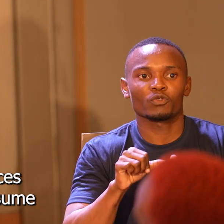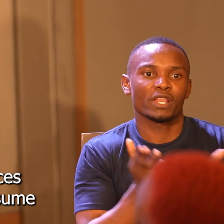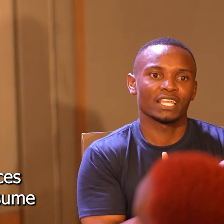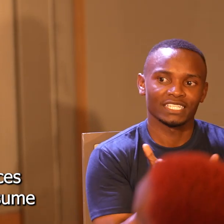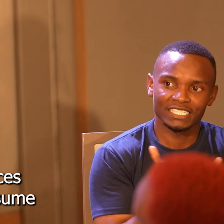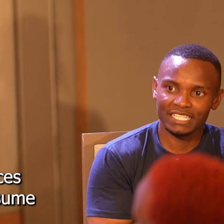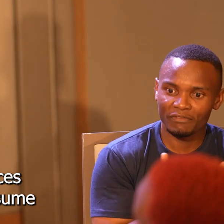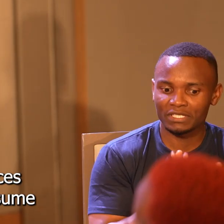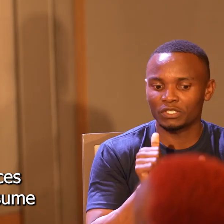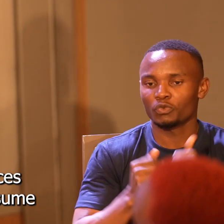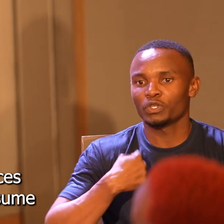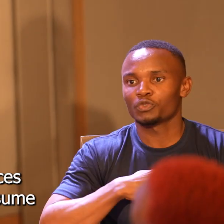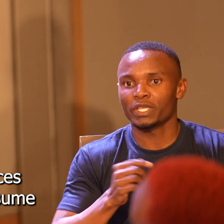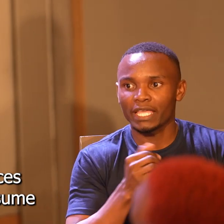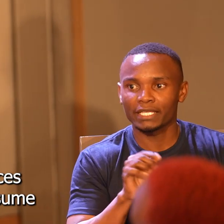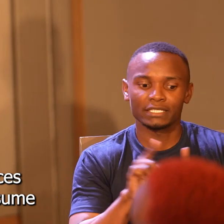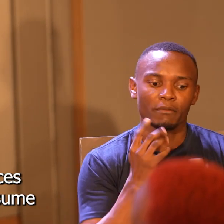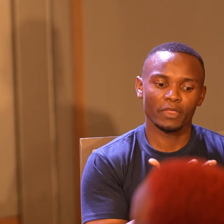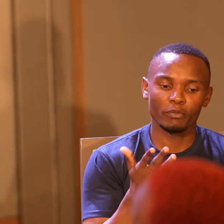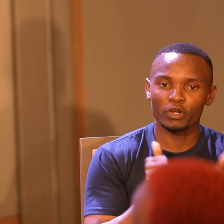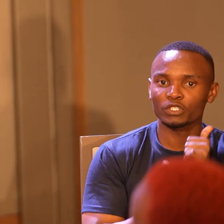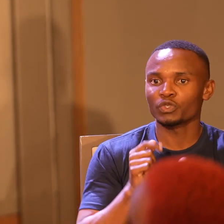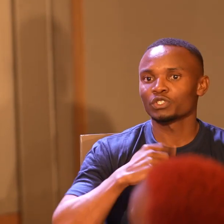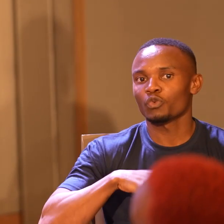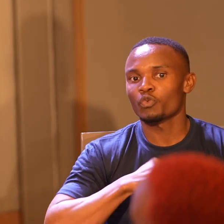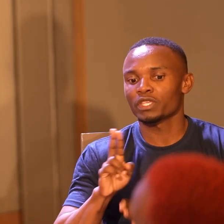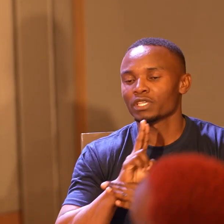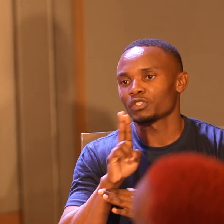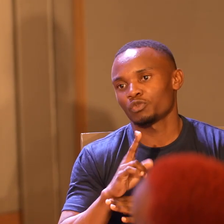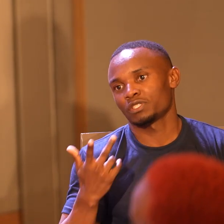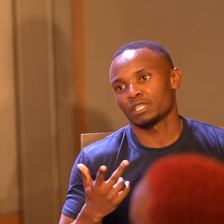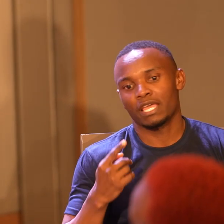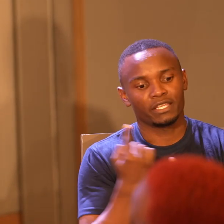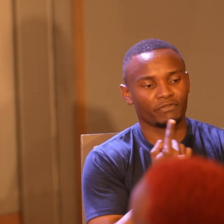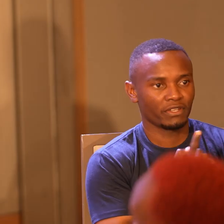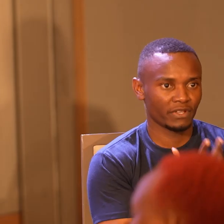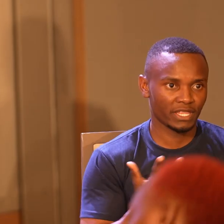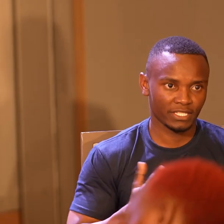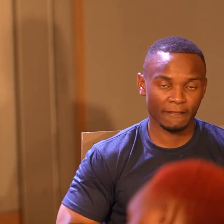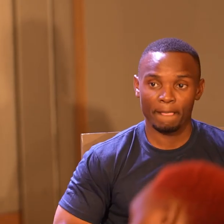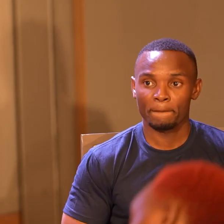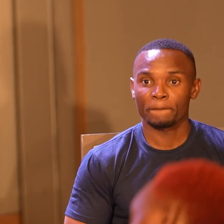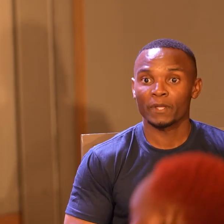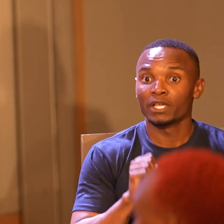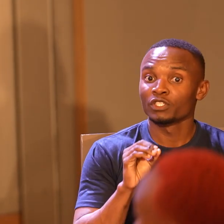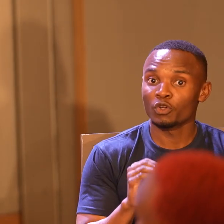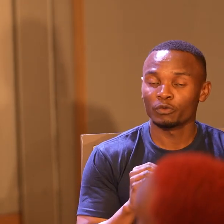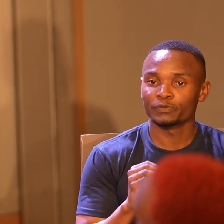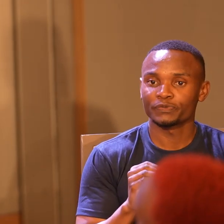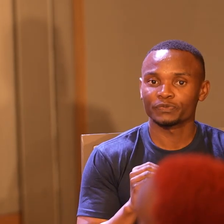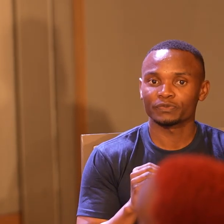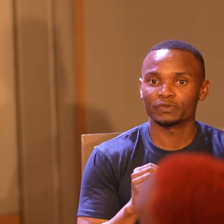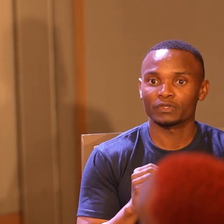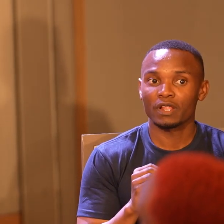services we receive, the products we consume, and so forth. So